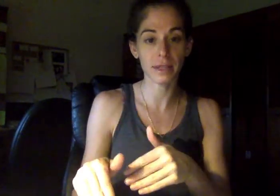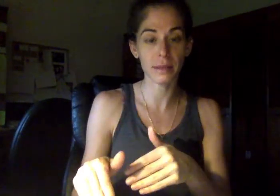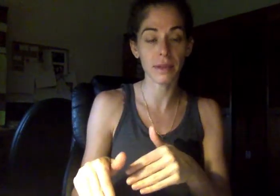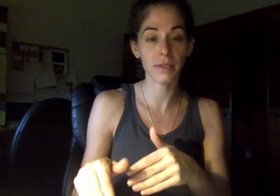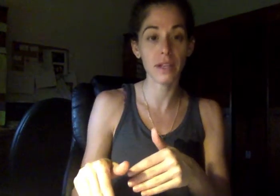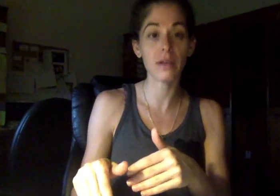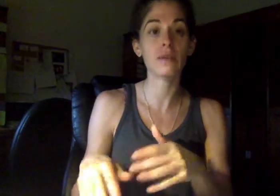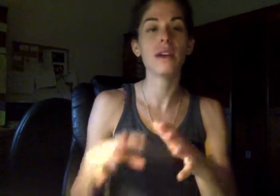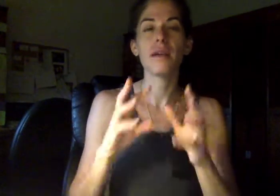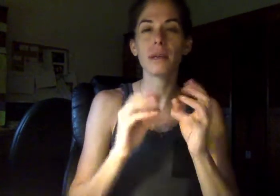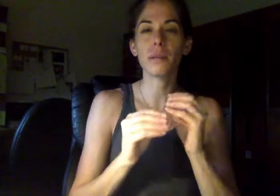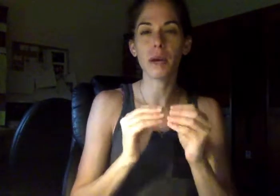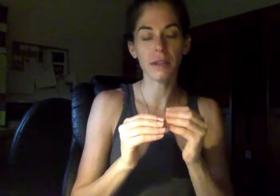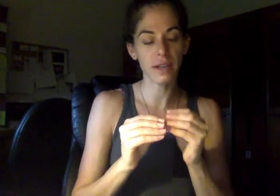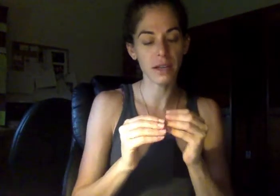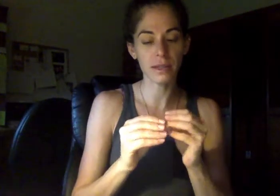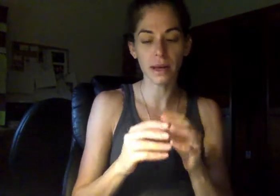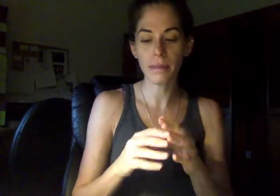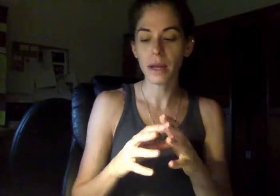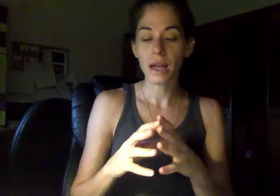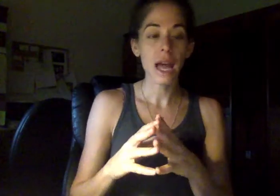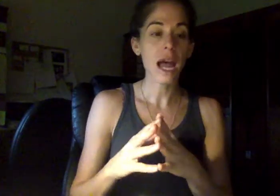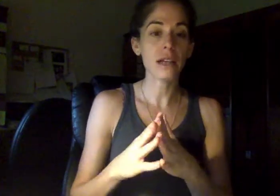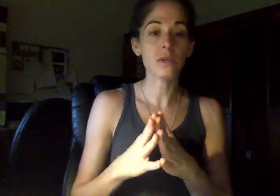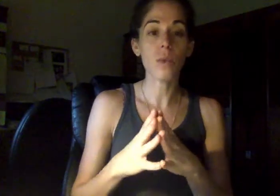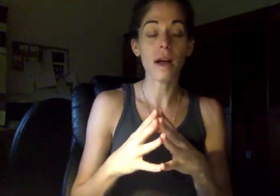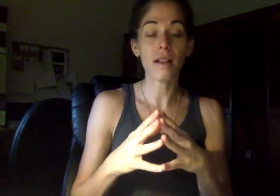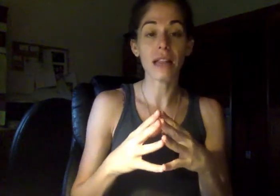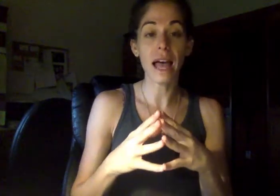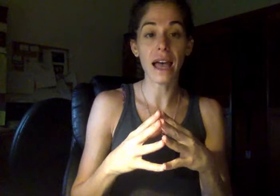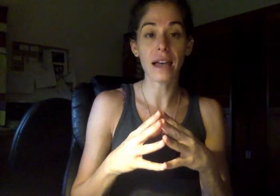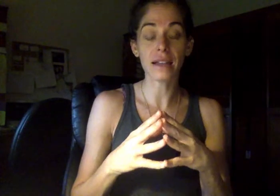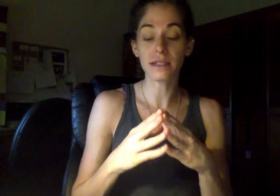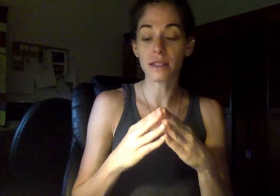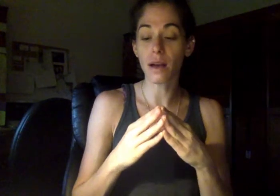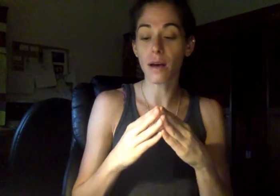of the videos. I'm going to break the videos up as well as